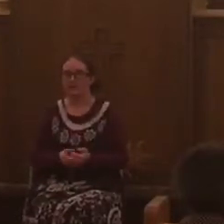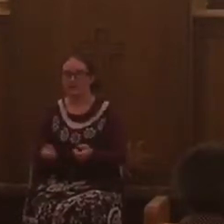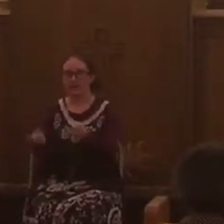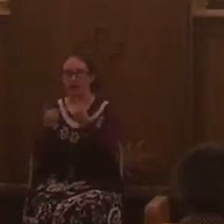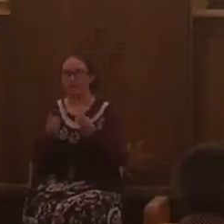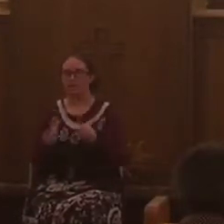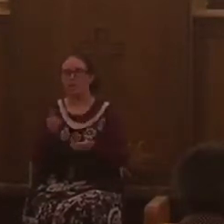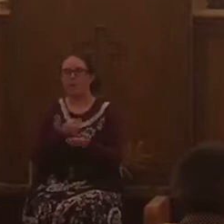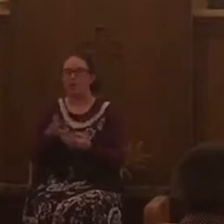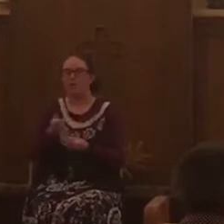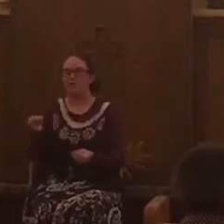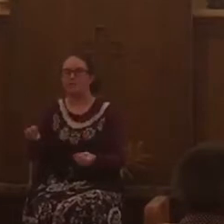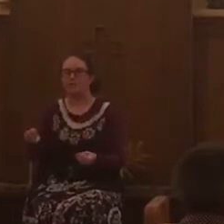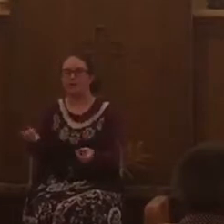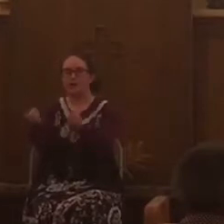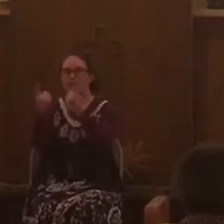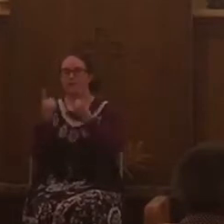fire on you.